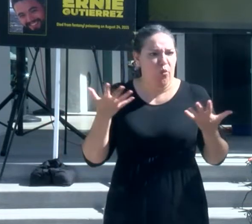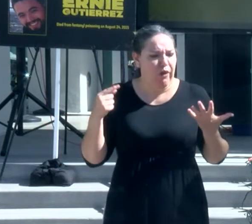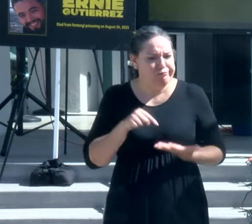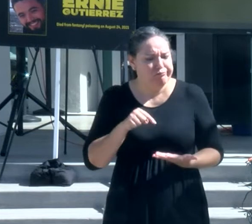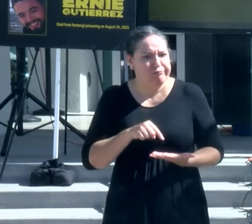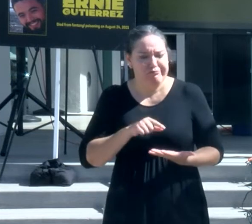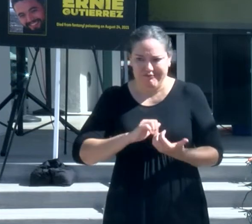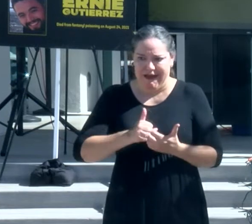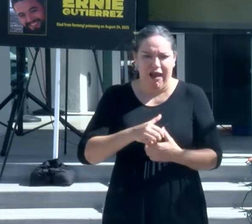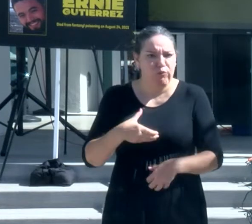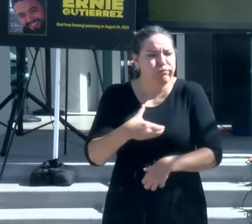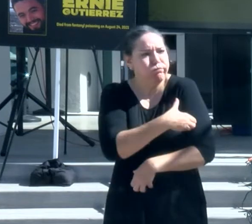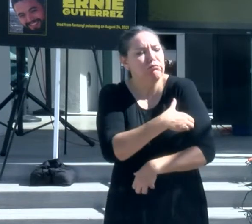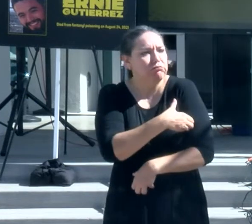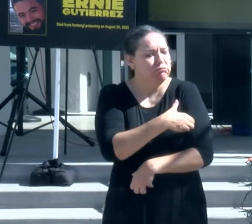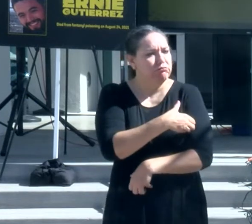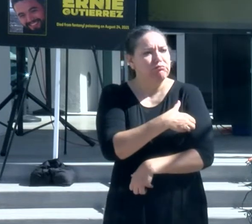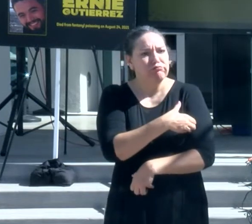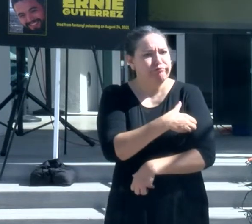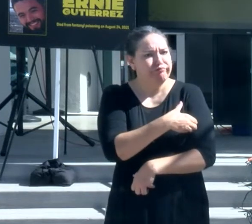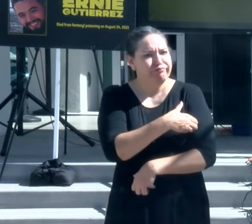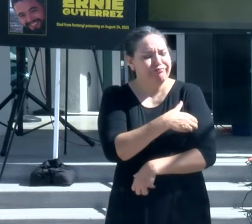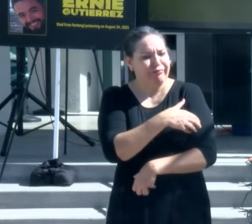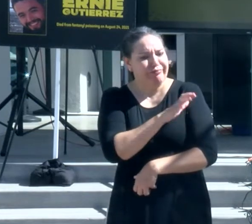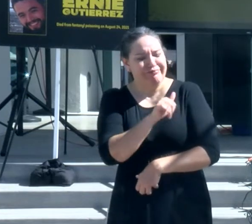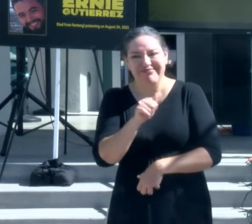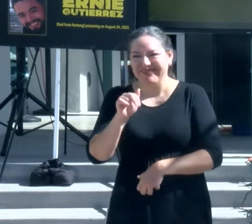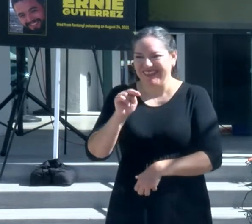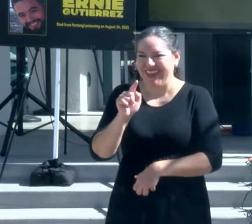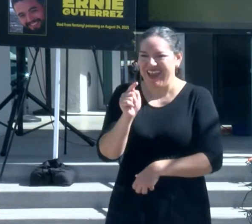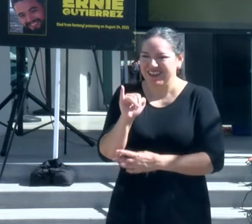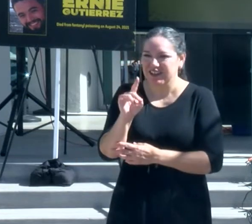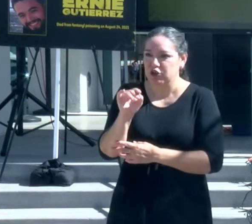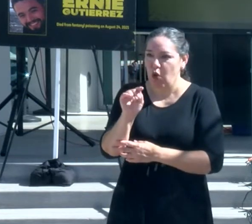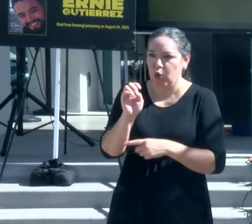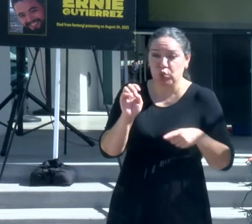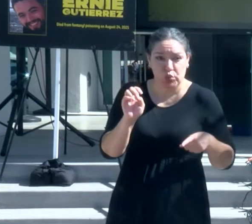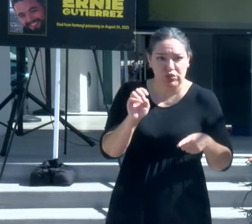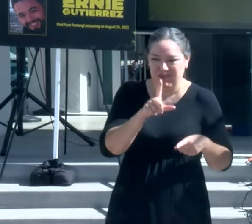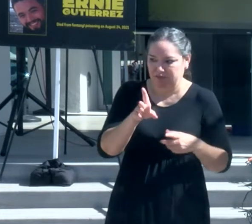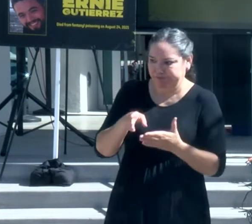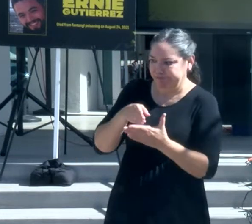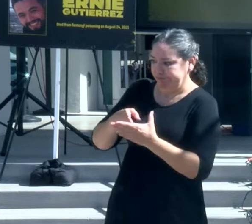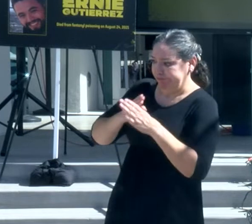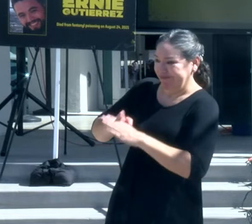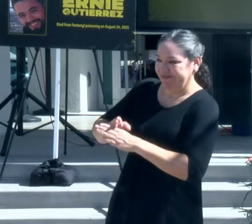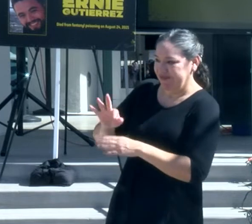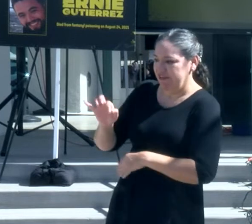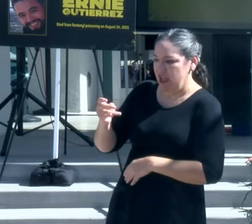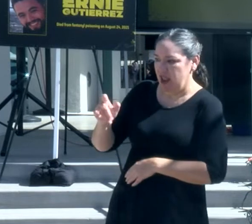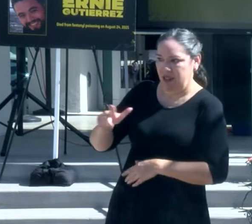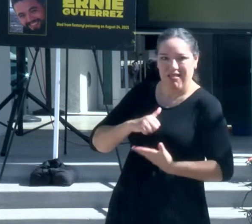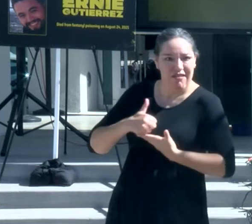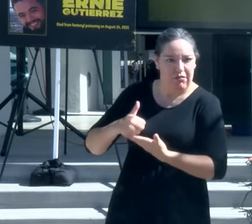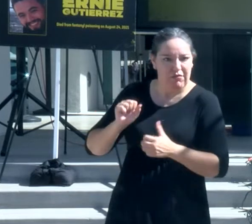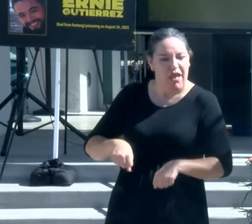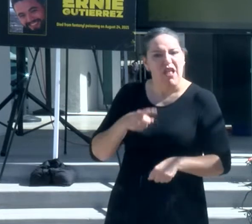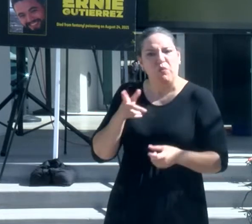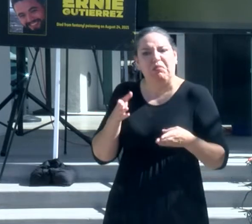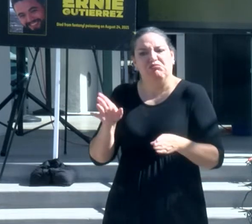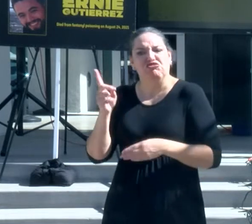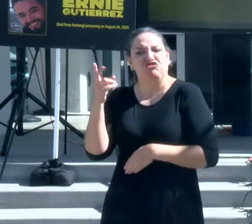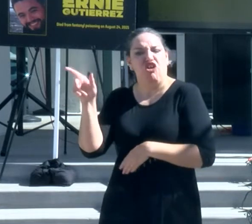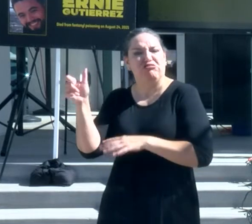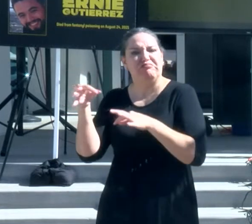the powerful antidote, if you will, for fentanyl. And I'll let the doctor answer those